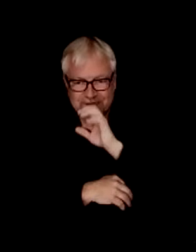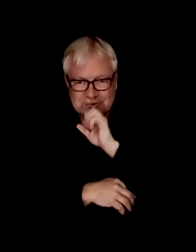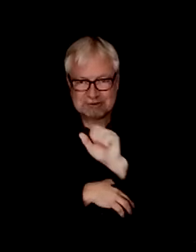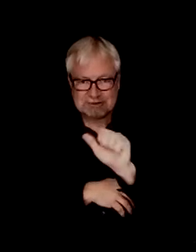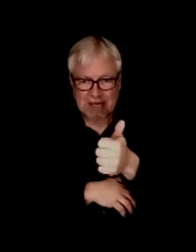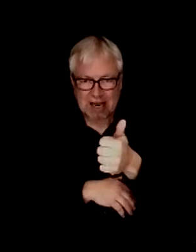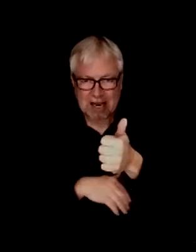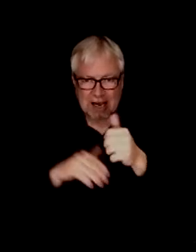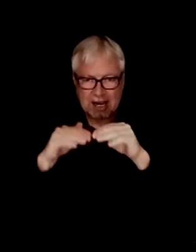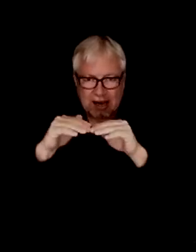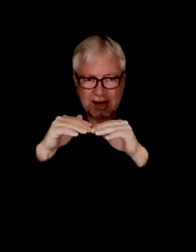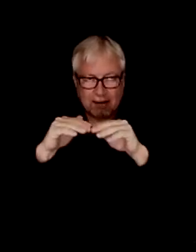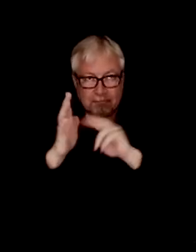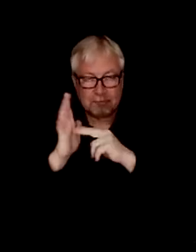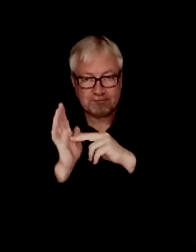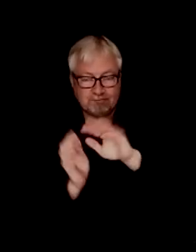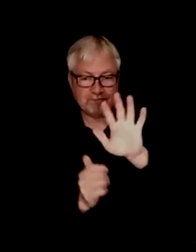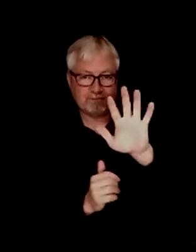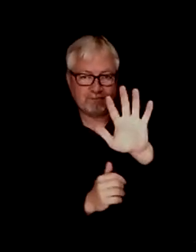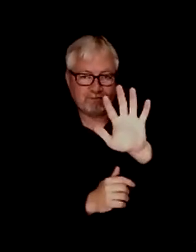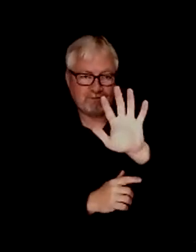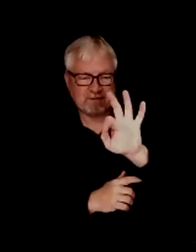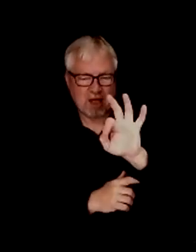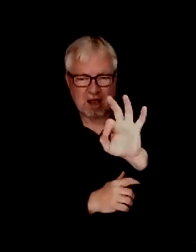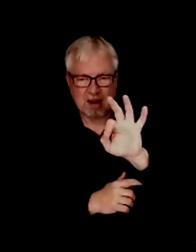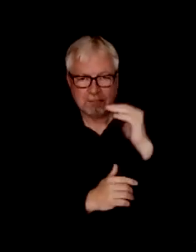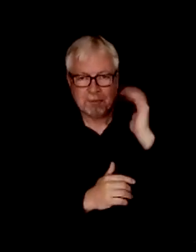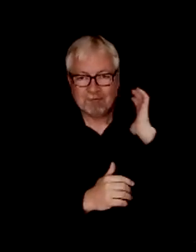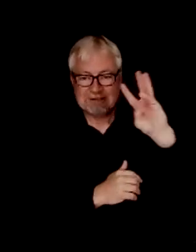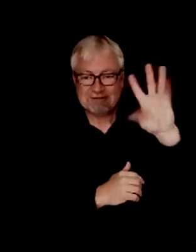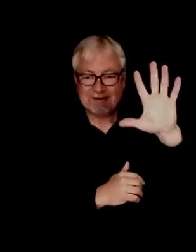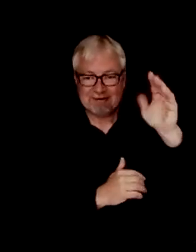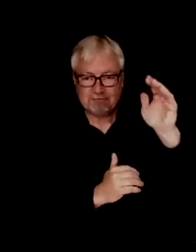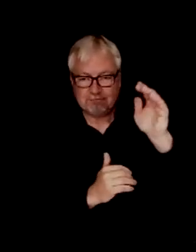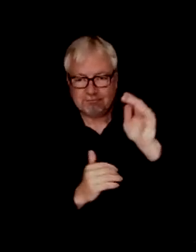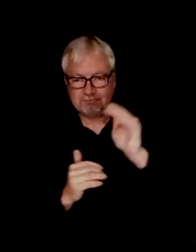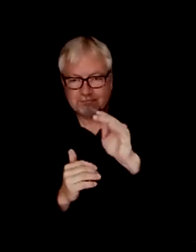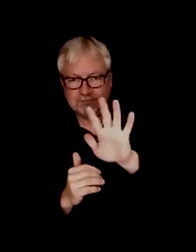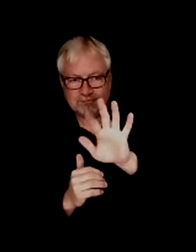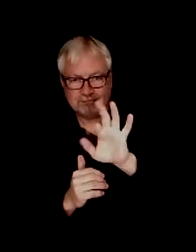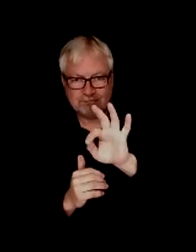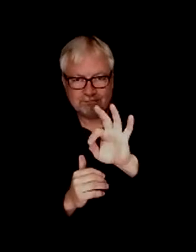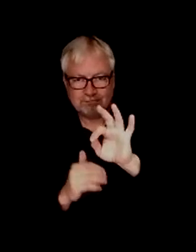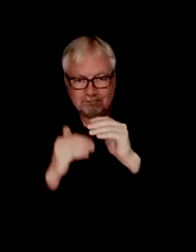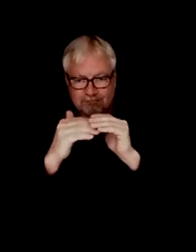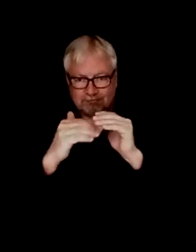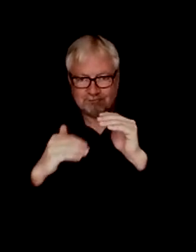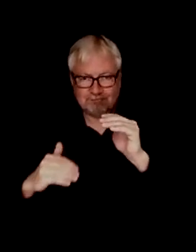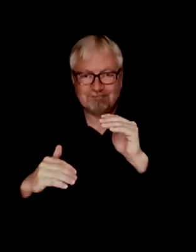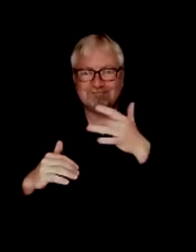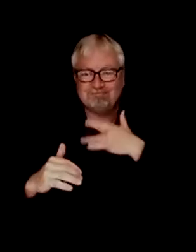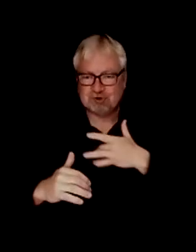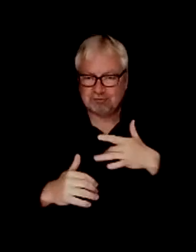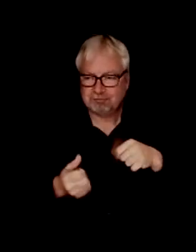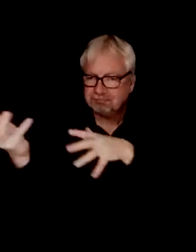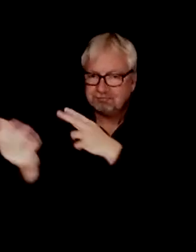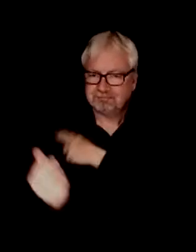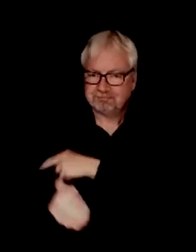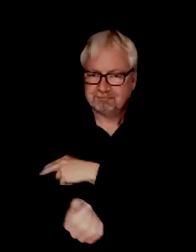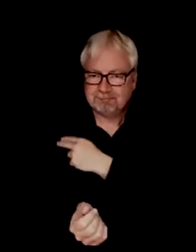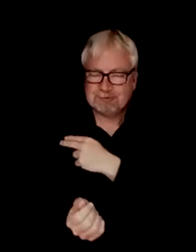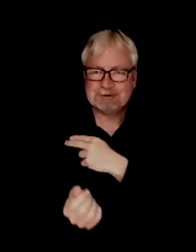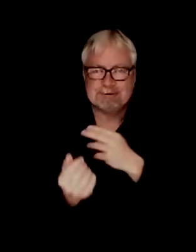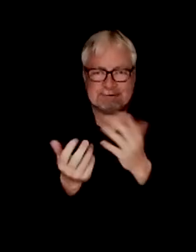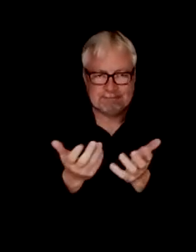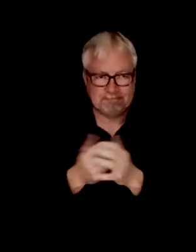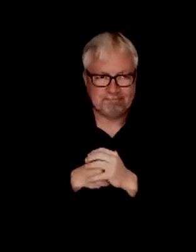now 59 years. Back in November and December, it was 69 years of age. And it's certainly true, and we're grateful for